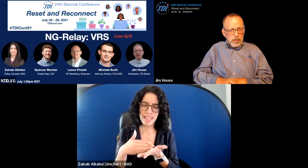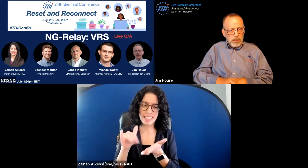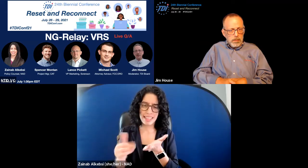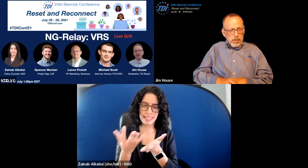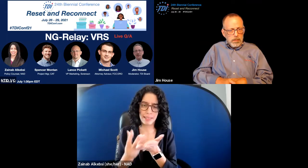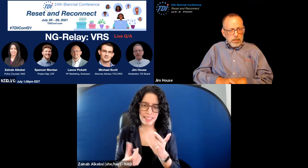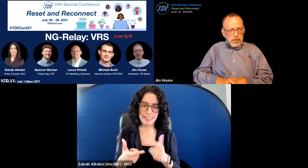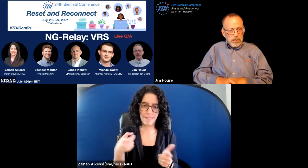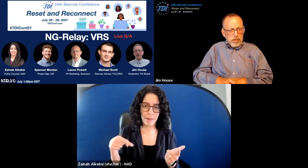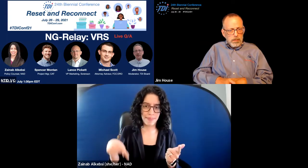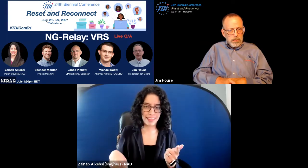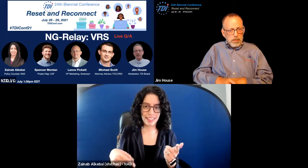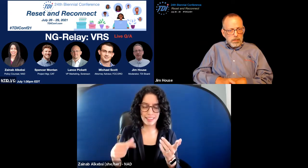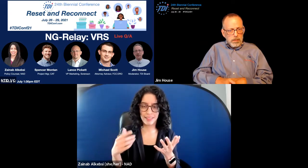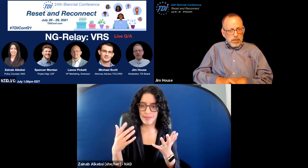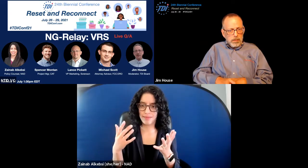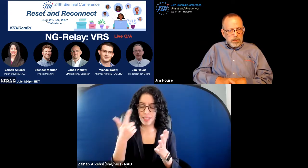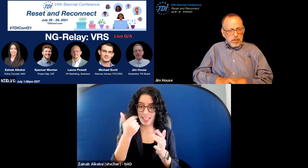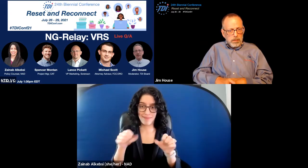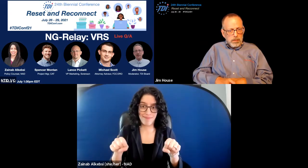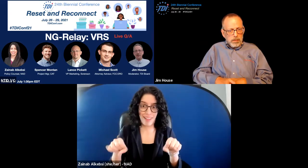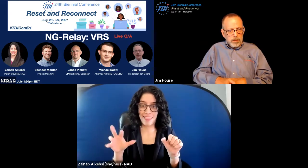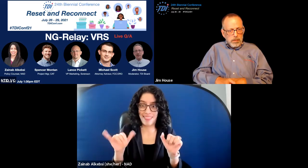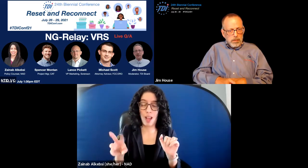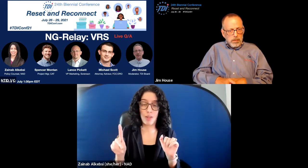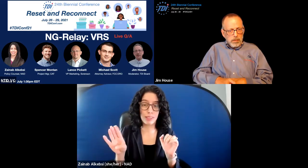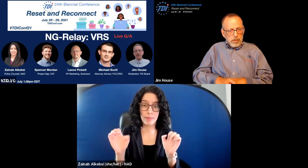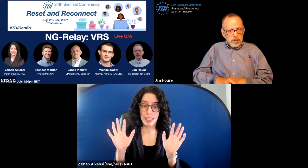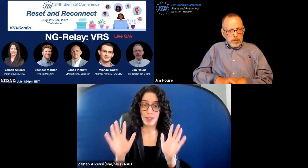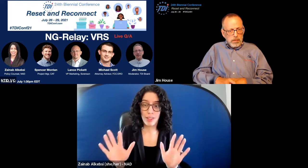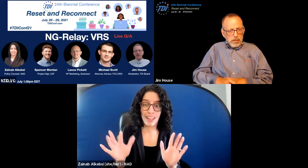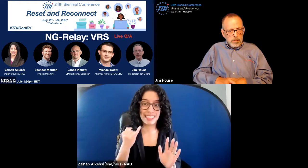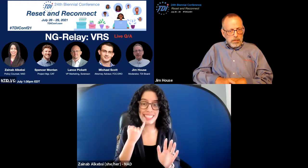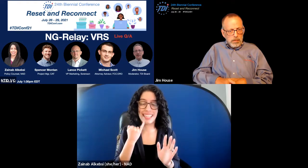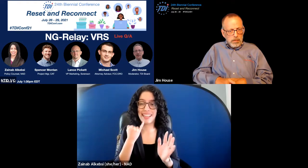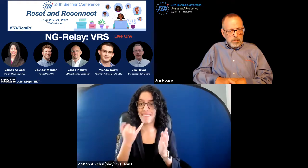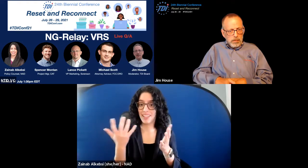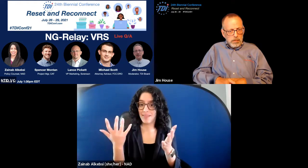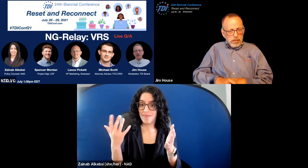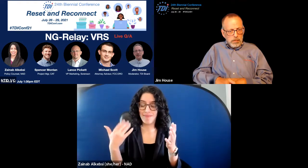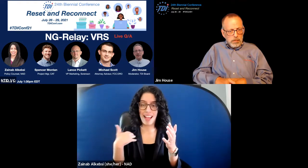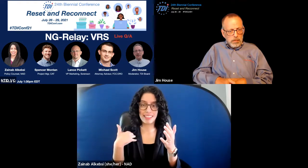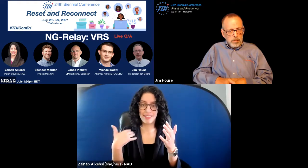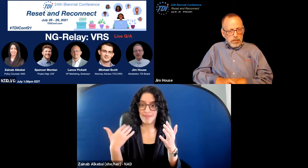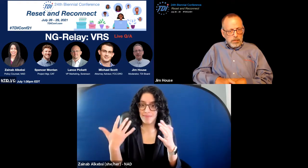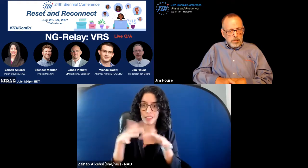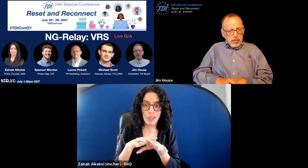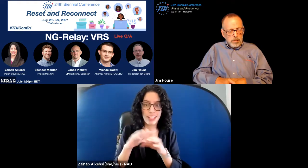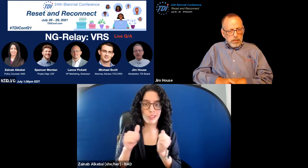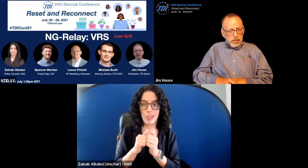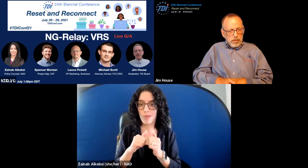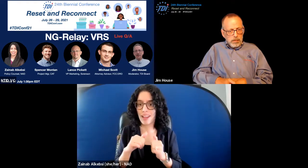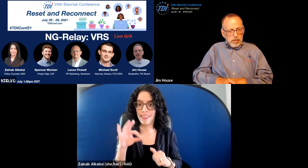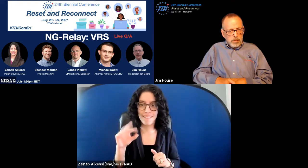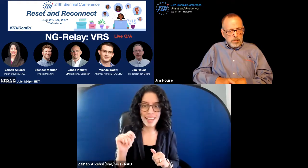So one missing piece from this, because that would be great, you know, if